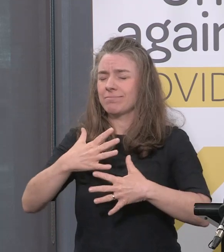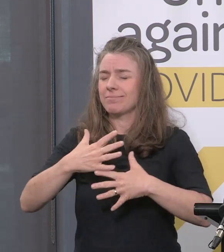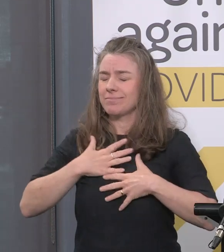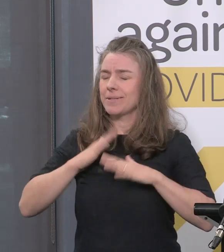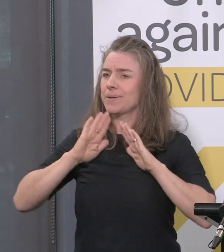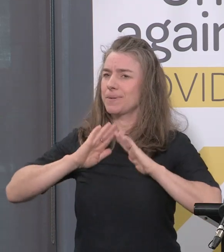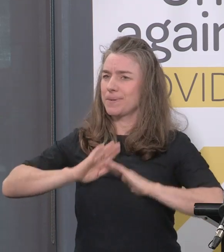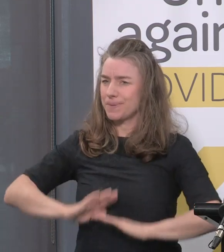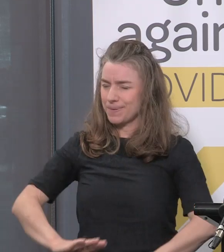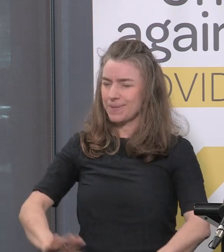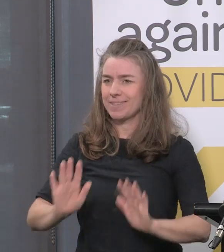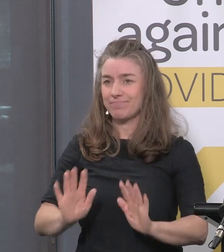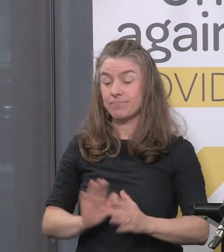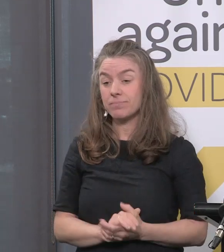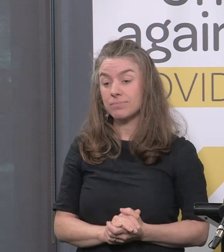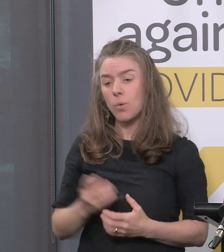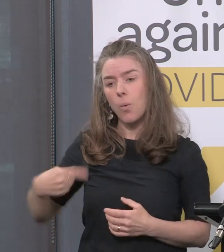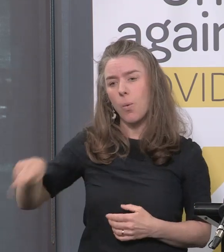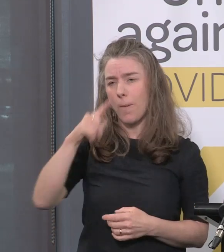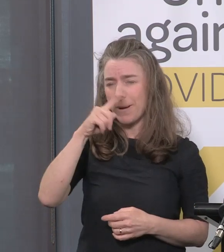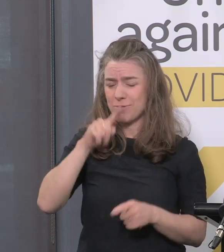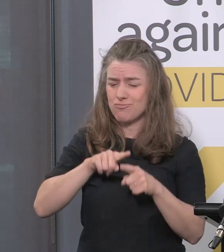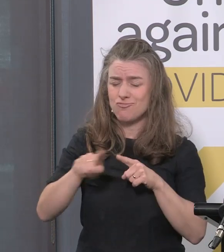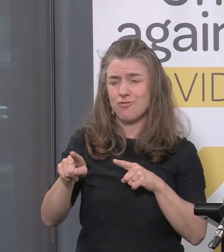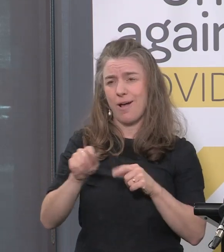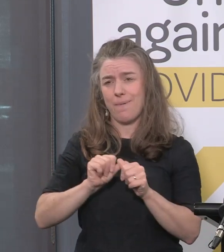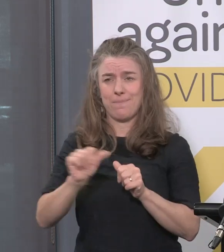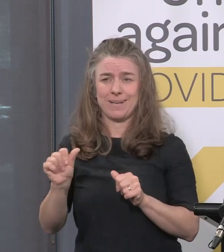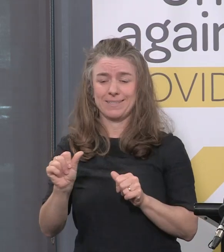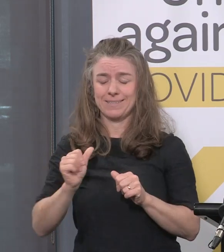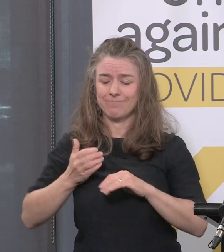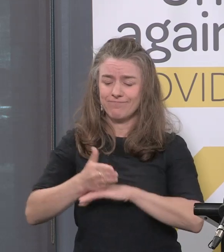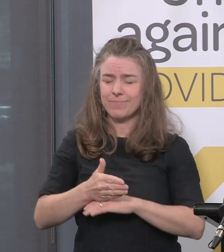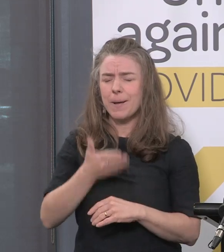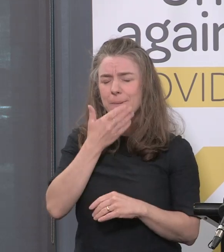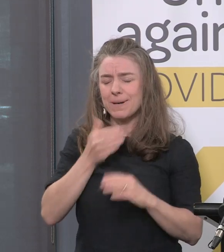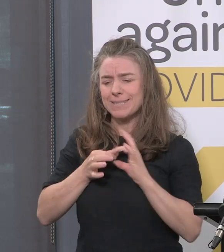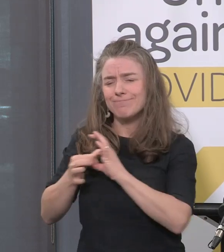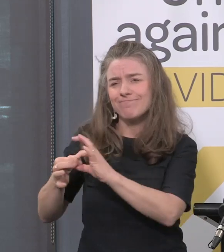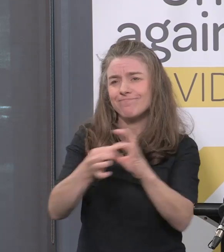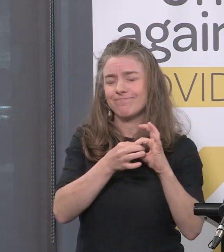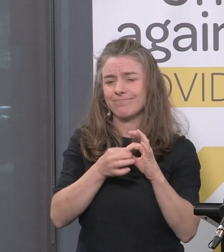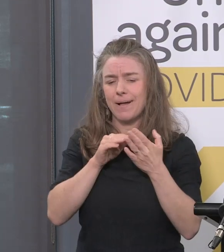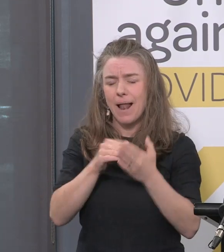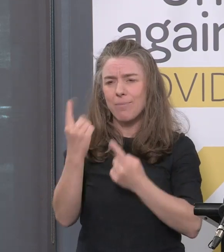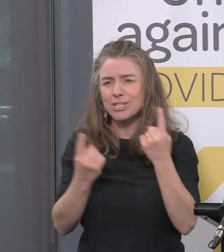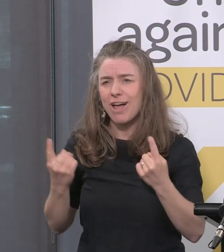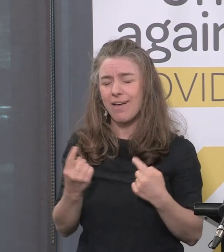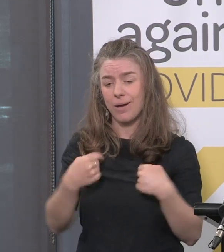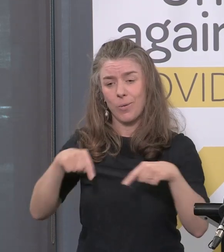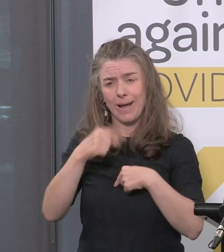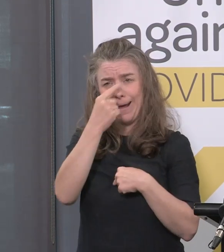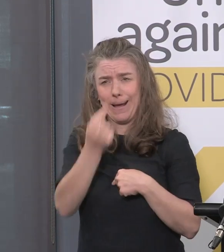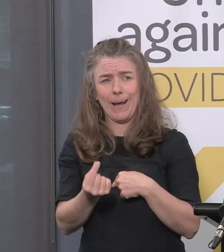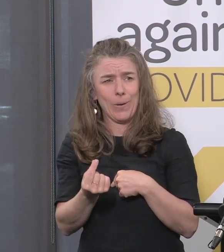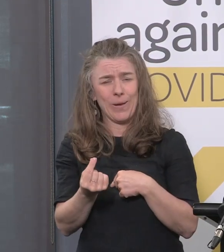two collectively. Everybody is doing their best. So let's pull together, New Zealand. We're Kiwis, we know